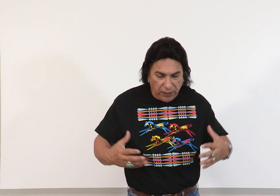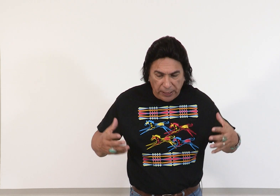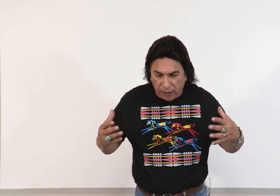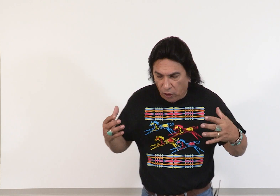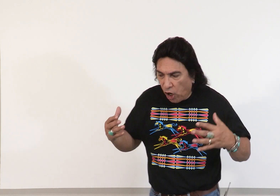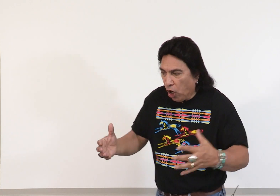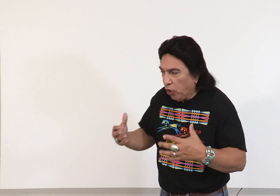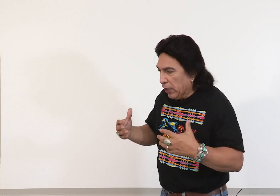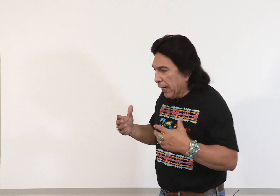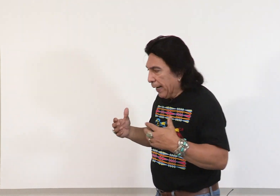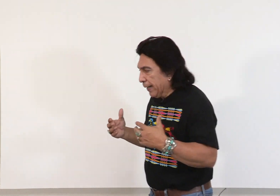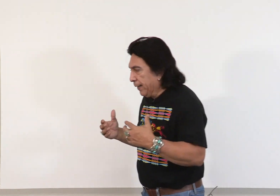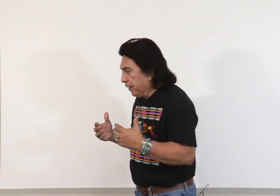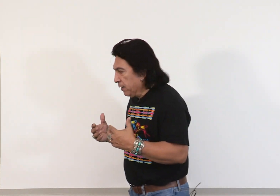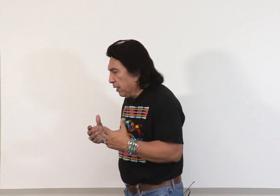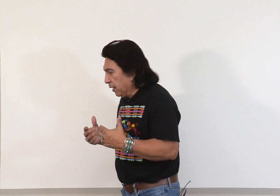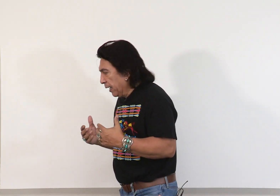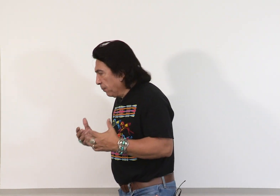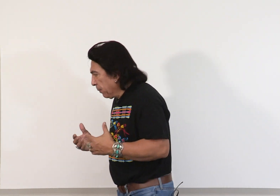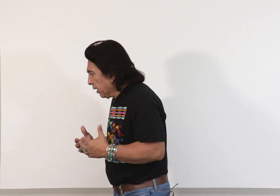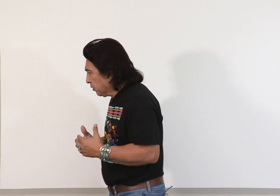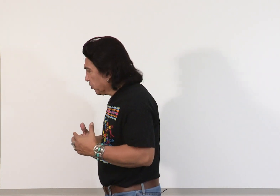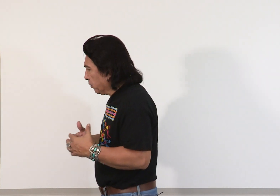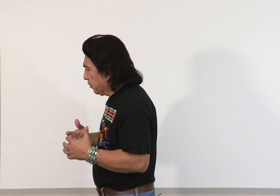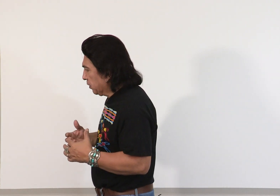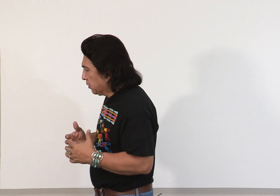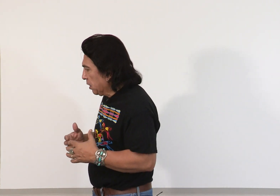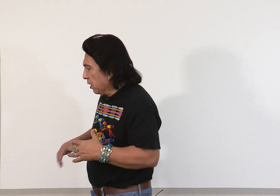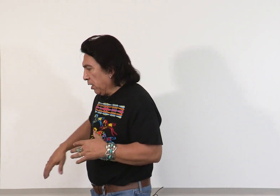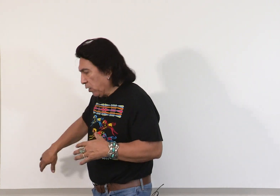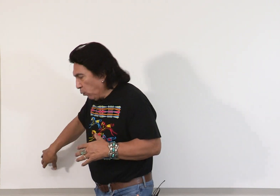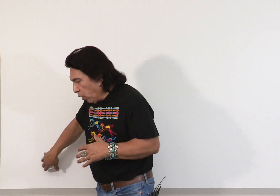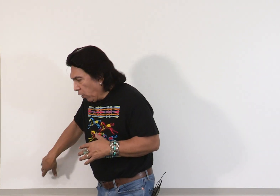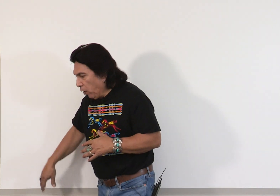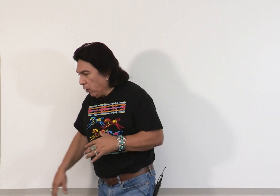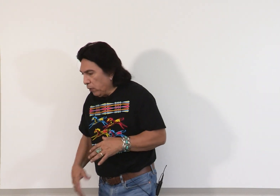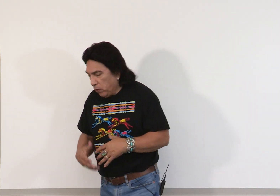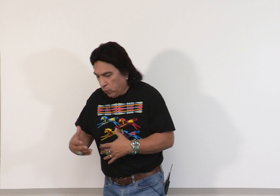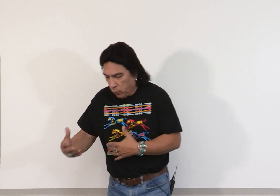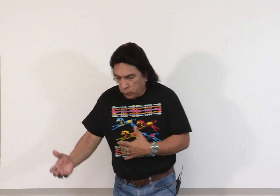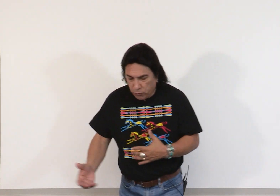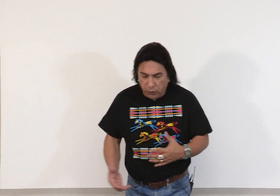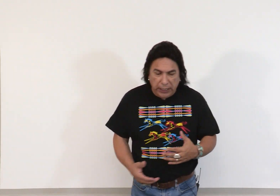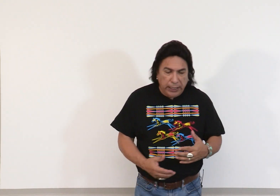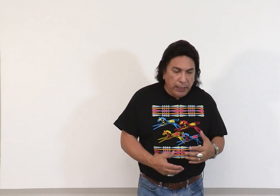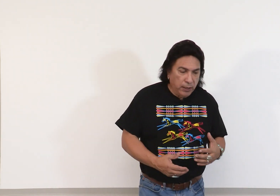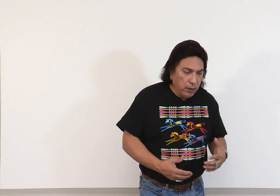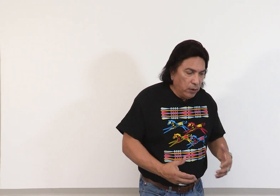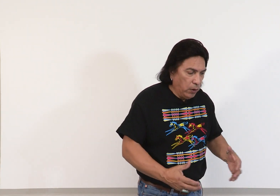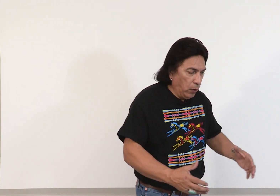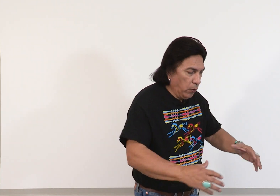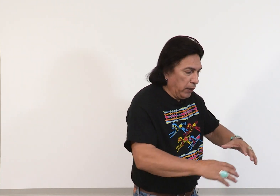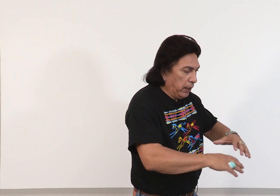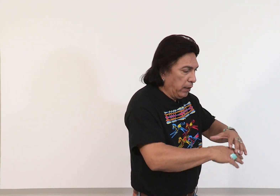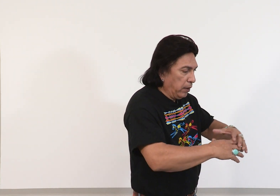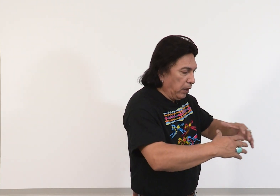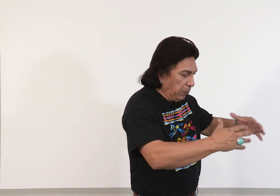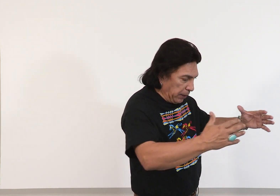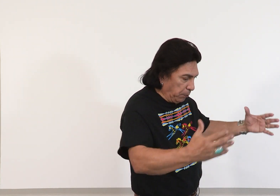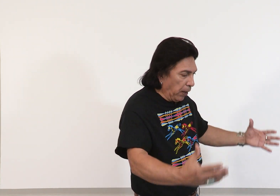heavy and hard, like a metal surface, like a wall or a tree or a big